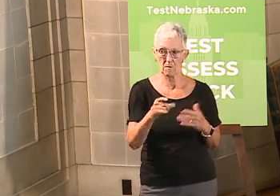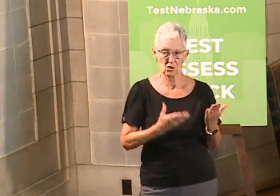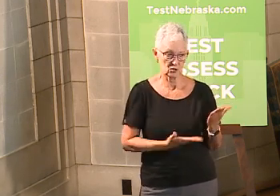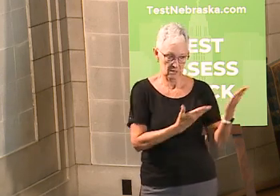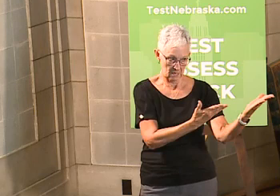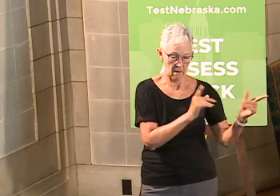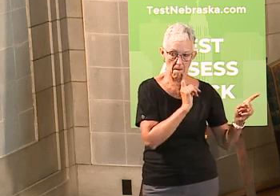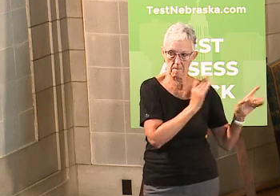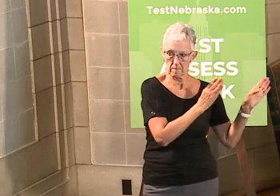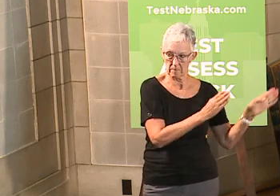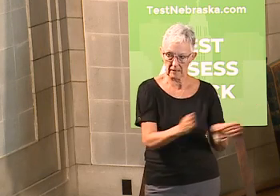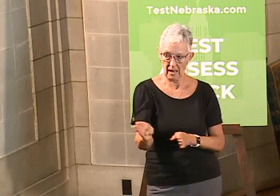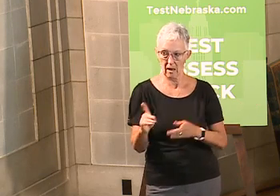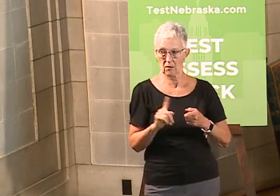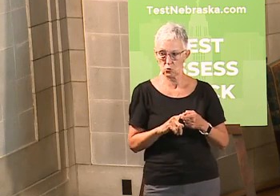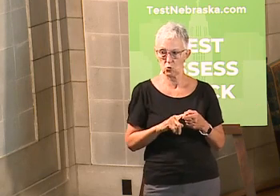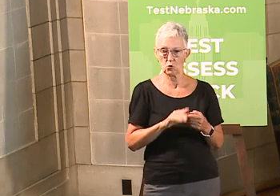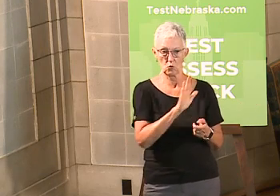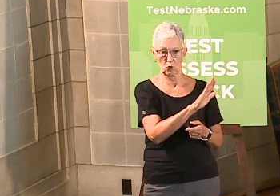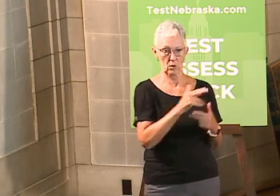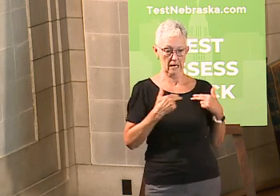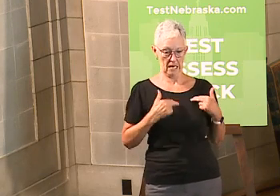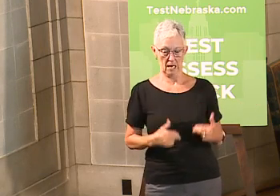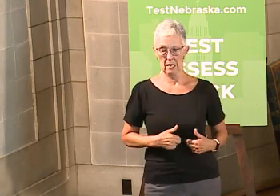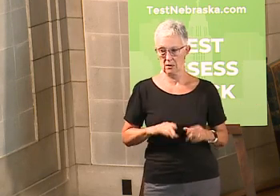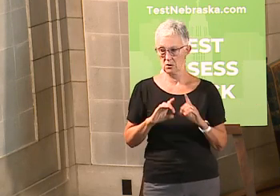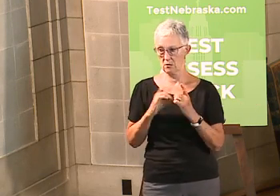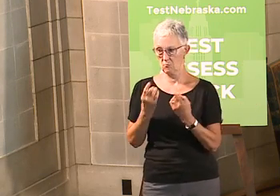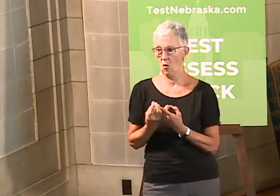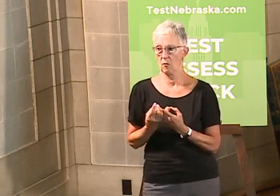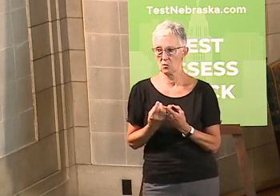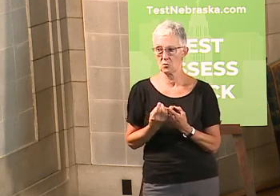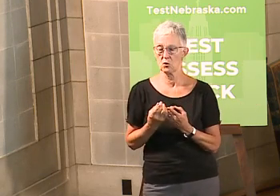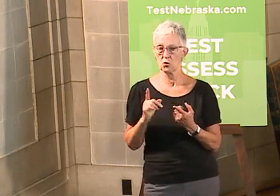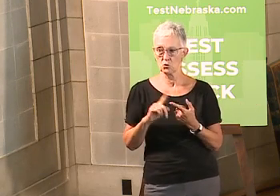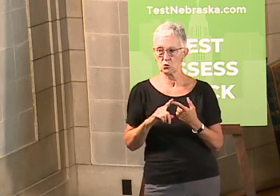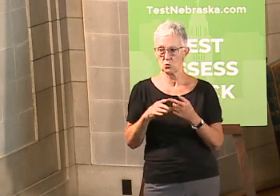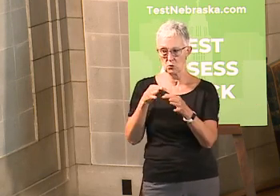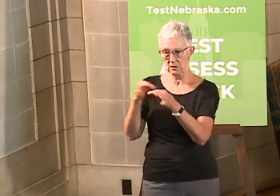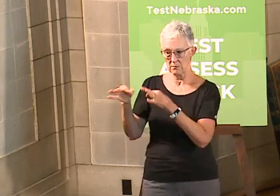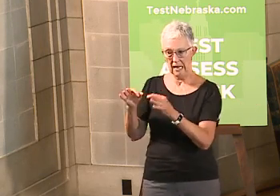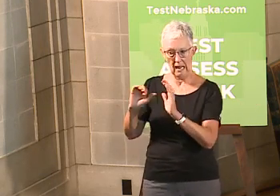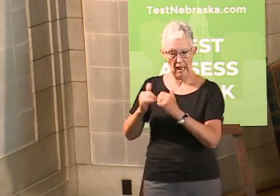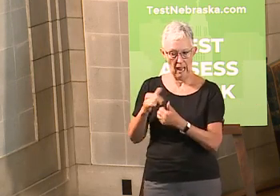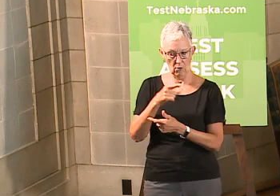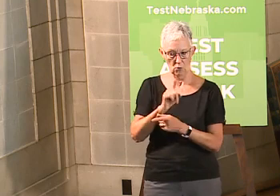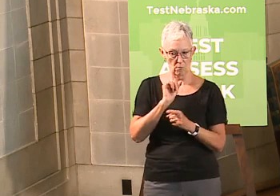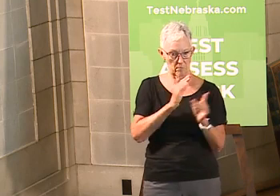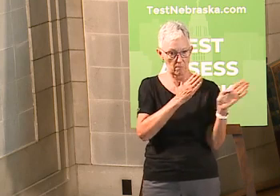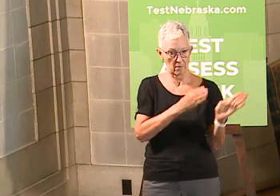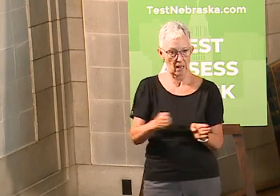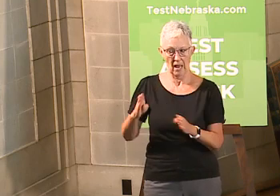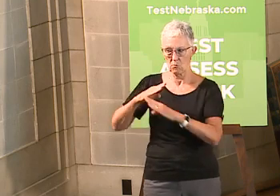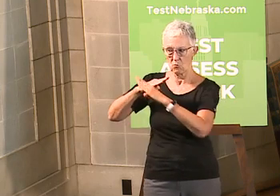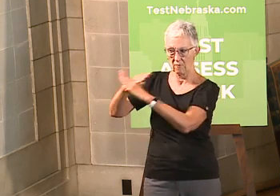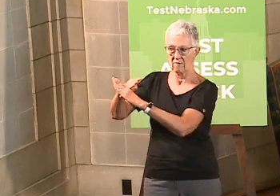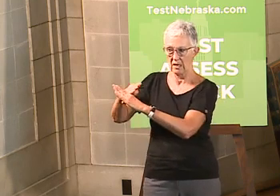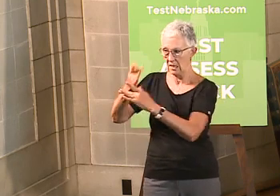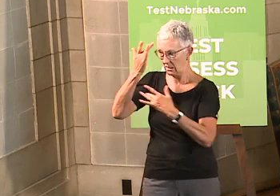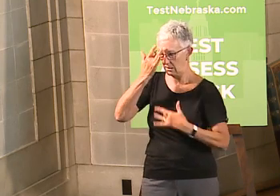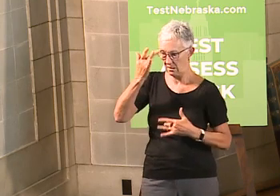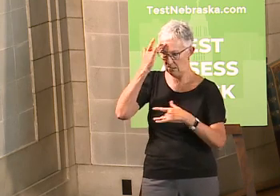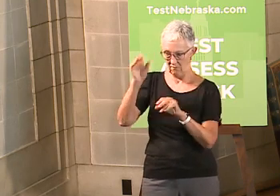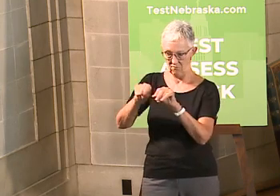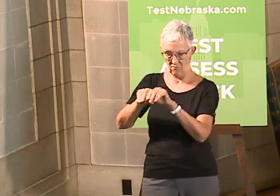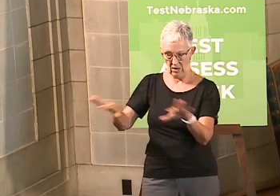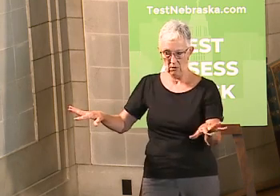have it approved by your local public health department on how you're going to mitigate the spread of the virus. So while the capacity is at 100%, there still has to be a